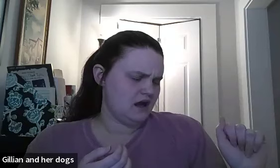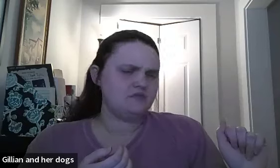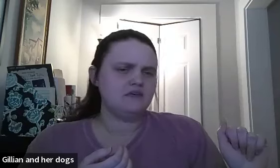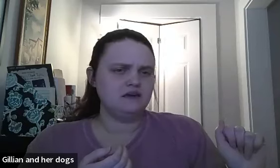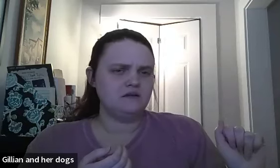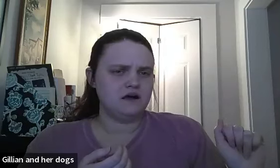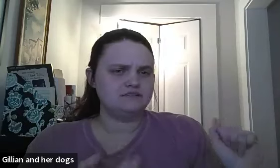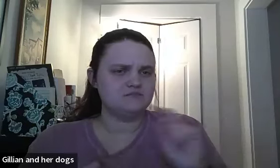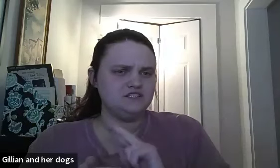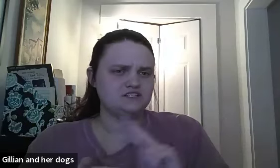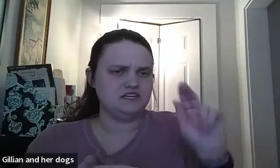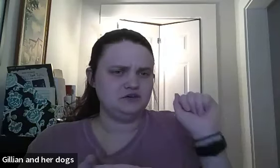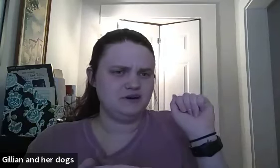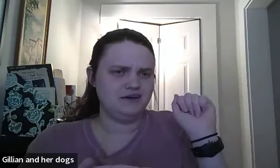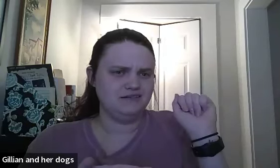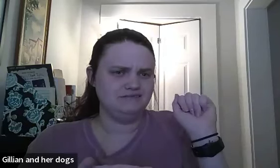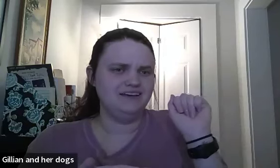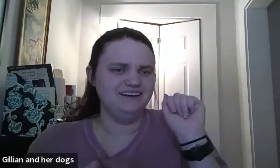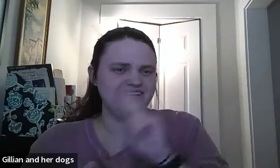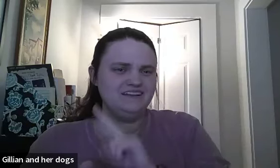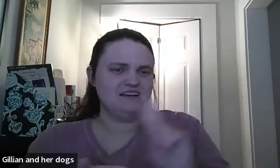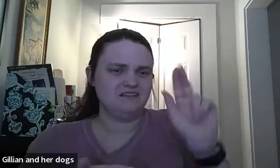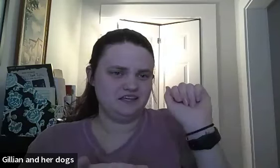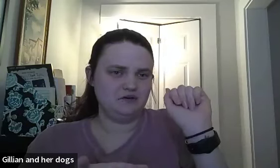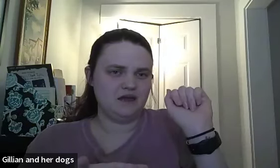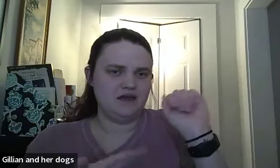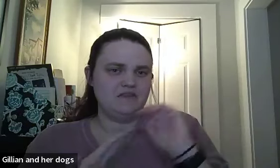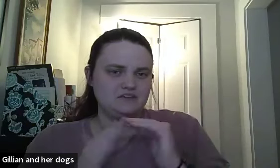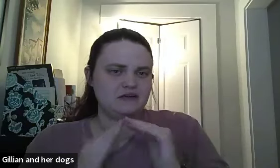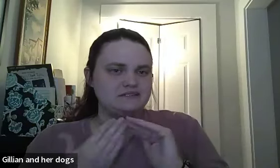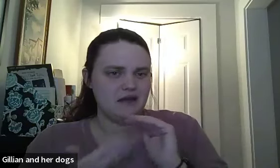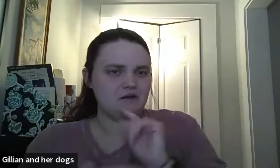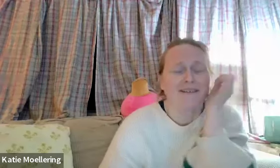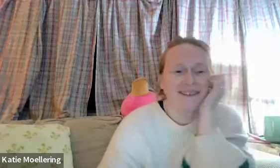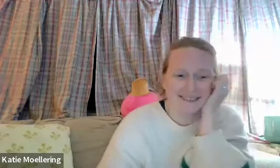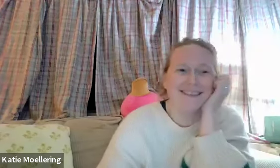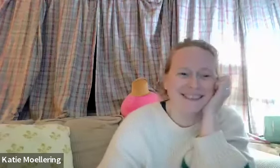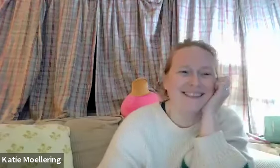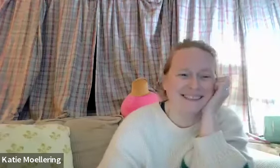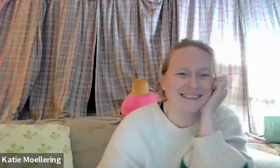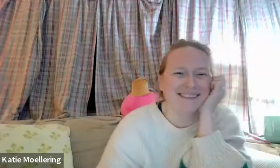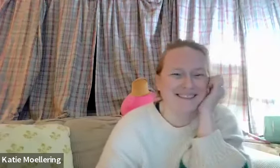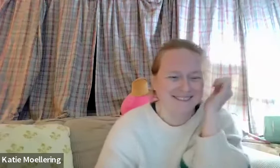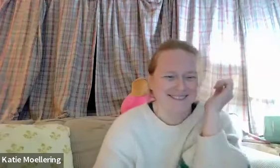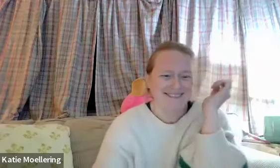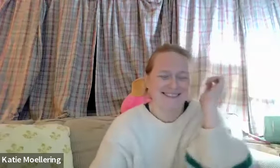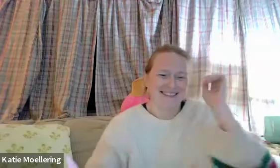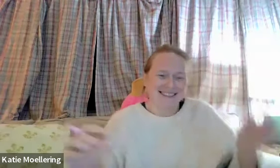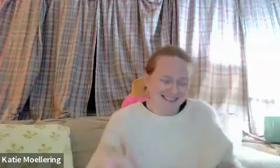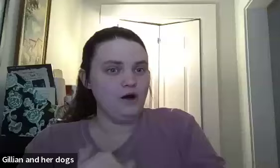I think a lot of times they just say UA, like UA, and then do That's like legit. yeah. I had to think for a minute because I know